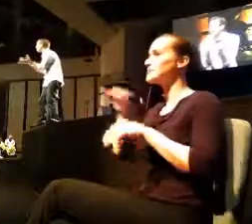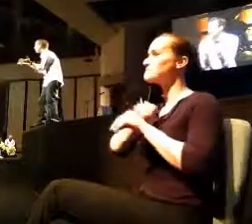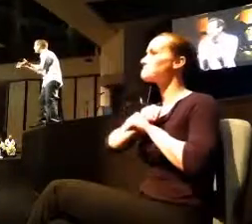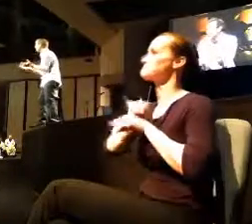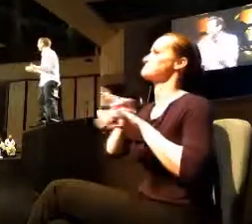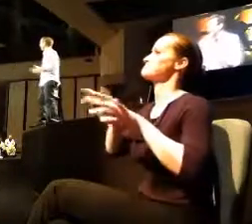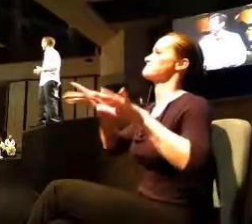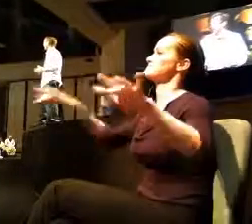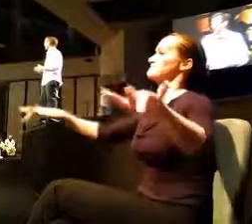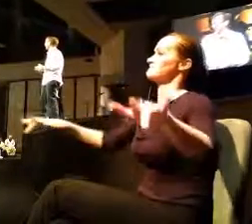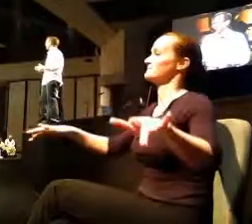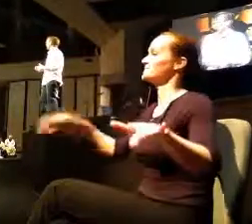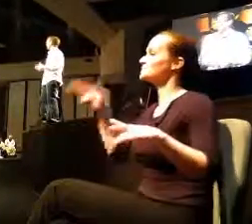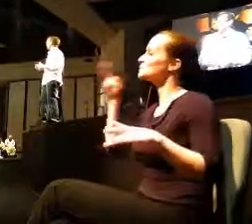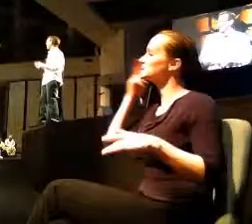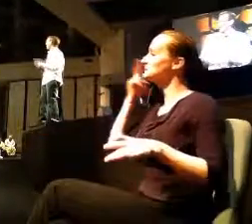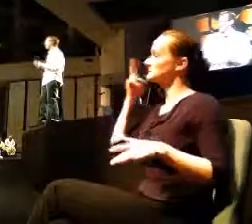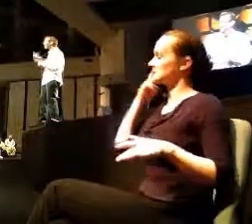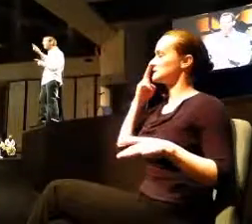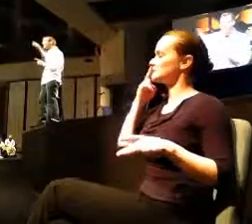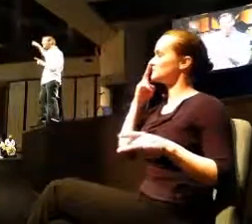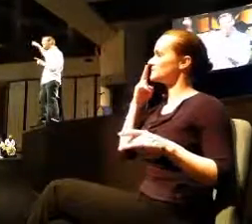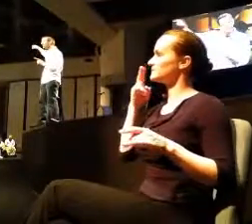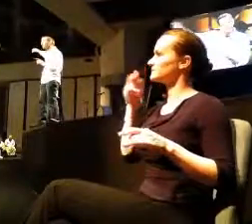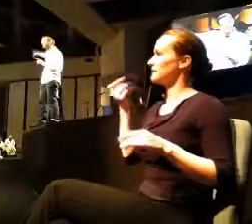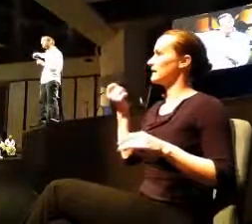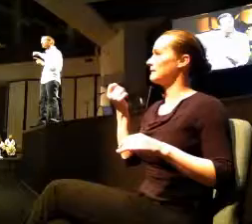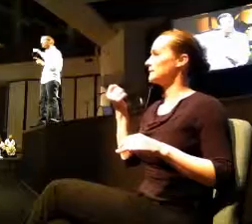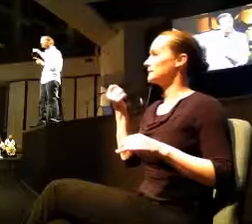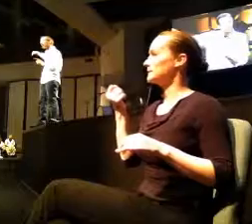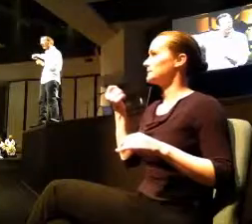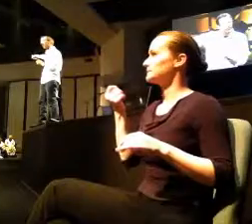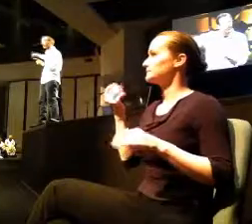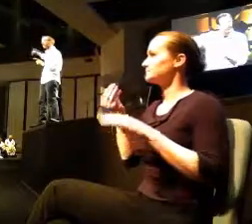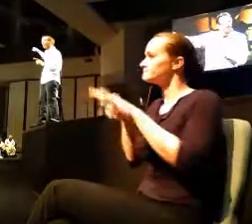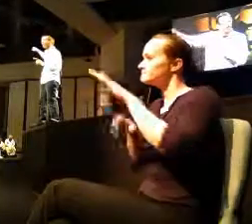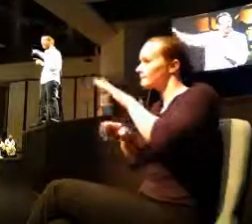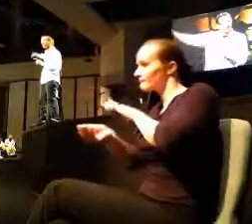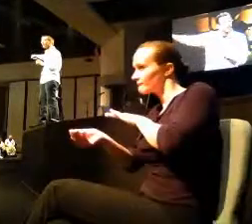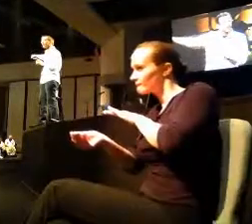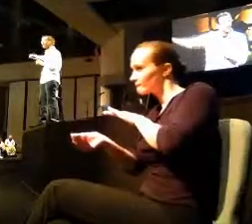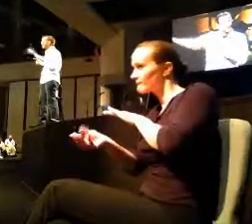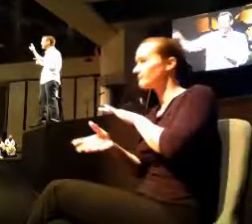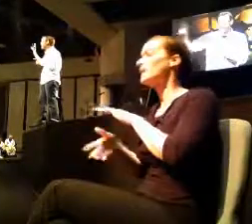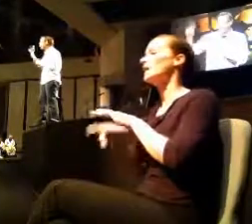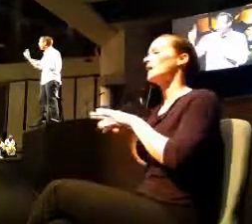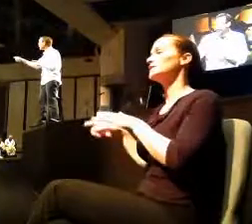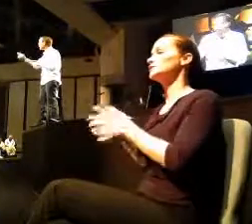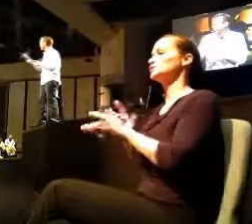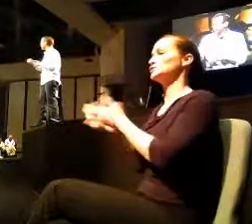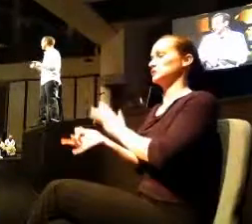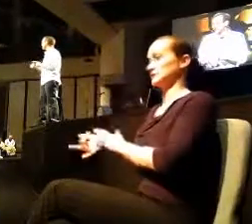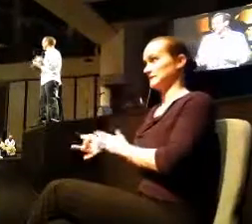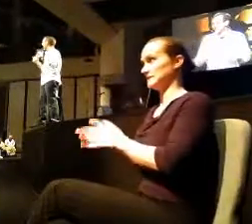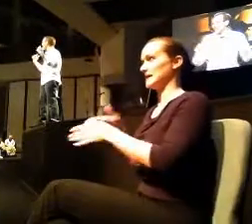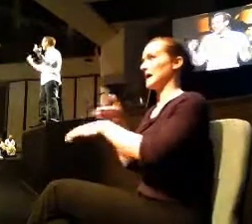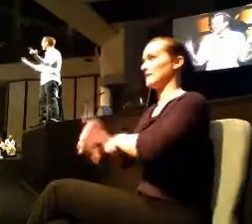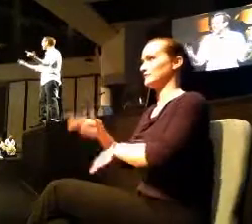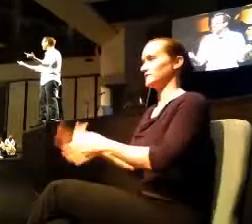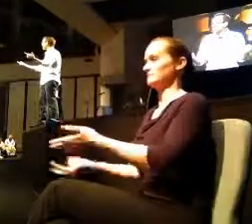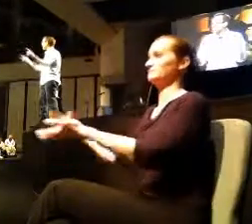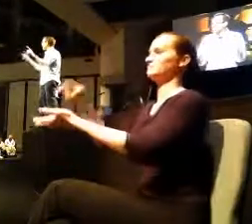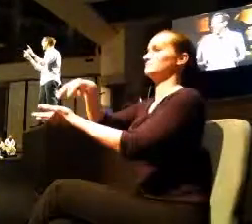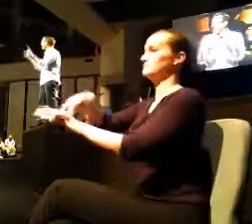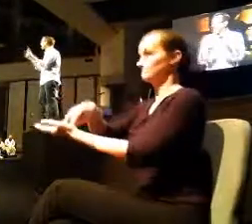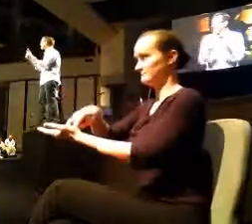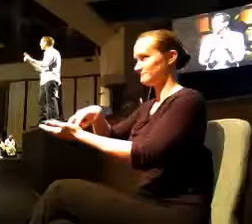little foreshadow of the great movement that Jesus would launch after his resurrection, called the church. And that